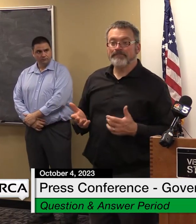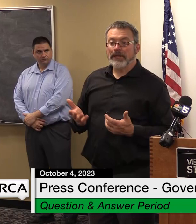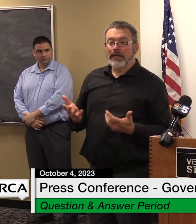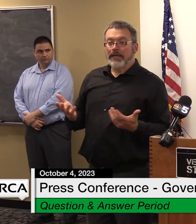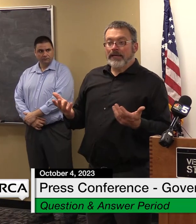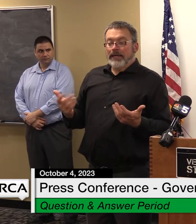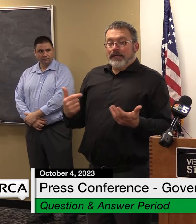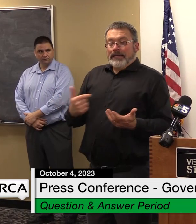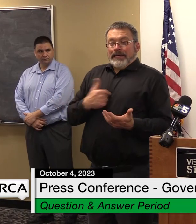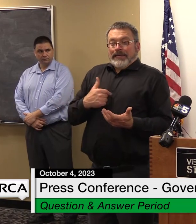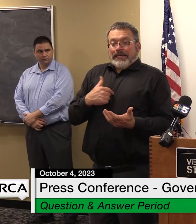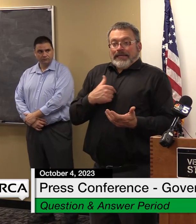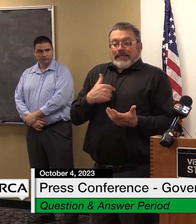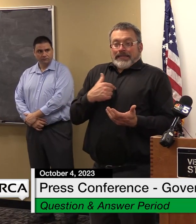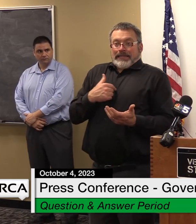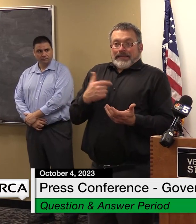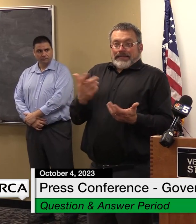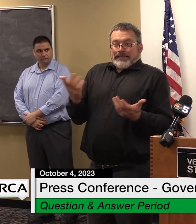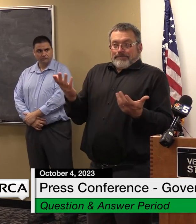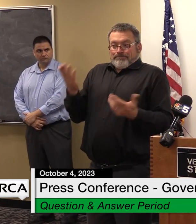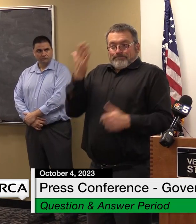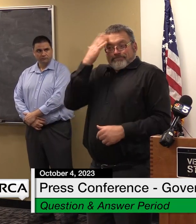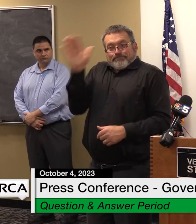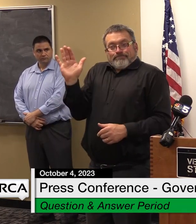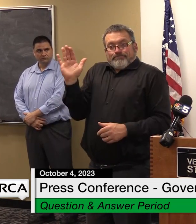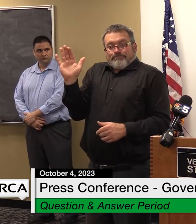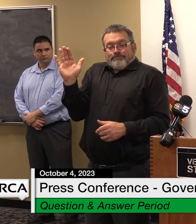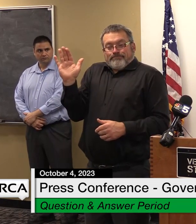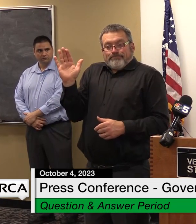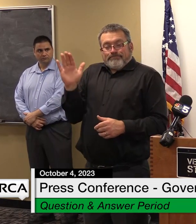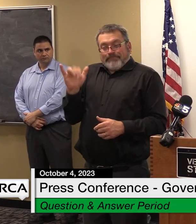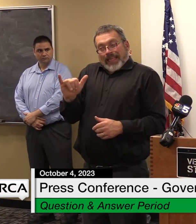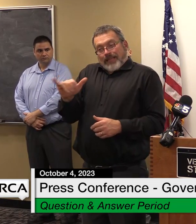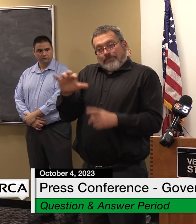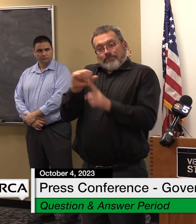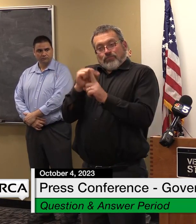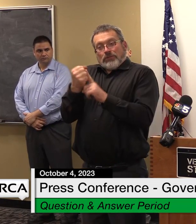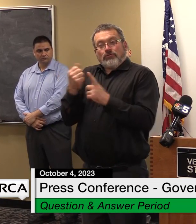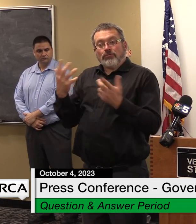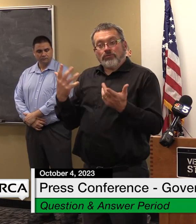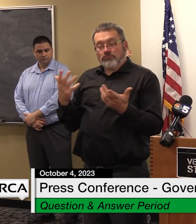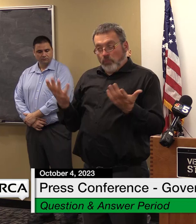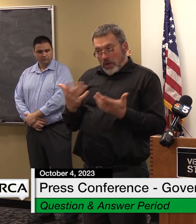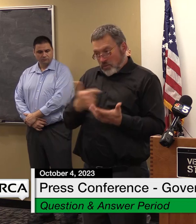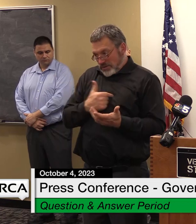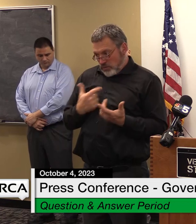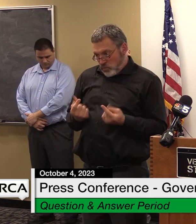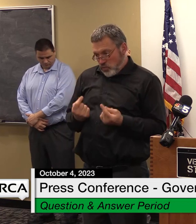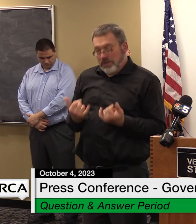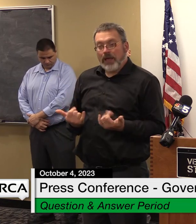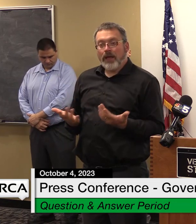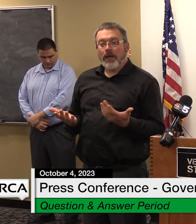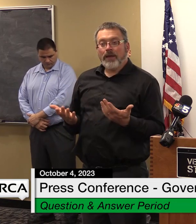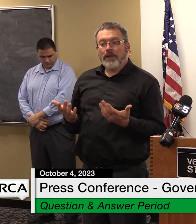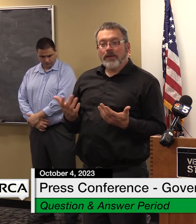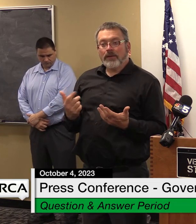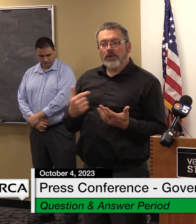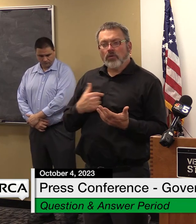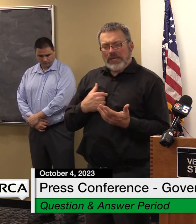I guess I'm not aware of what we could do at this point in time, but we'll certainly look into